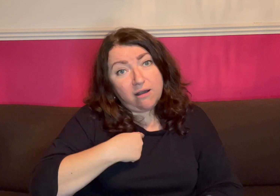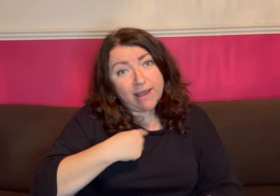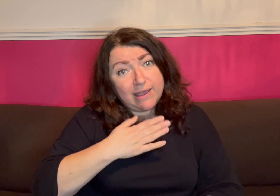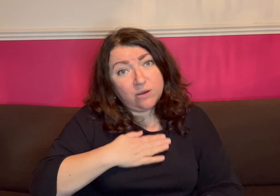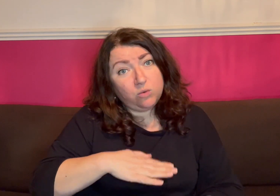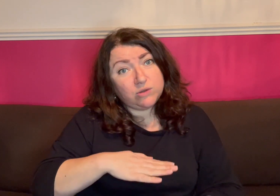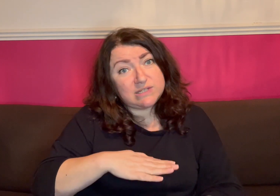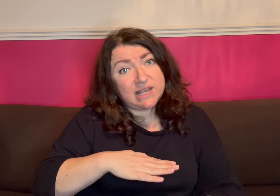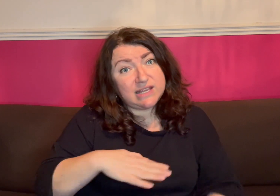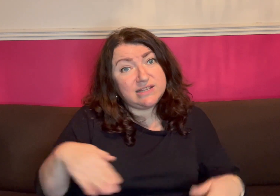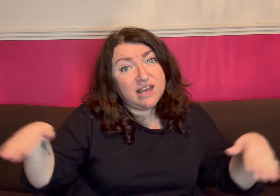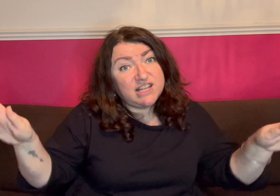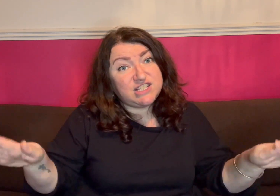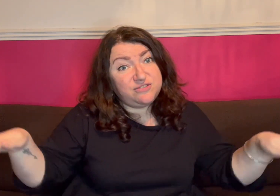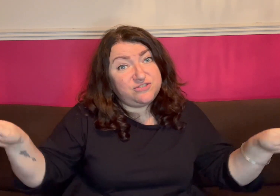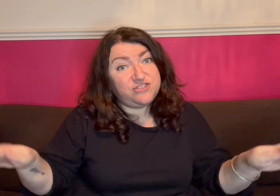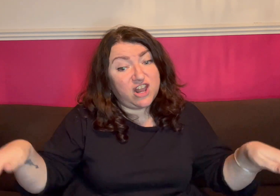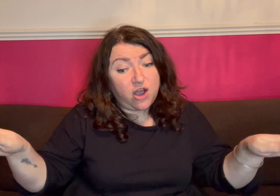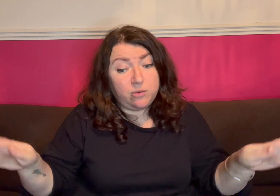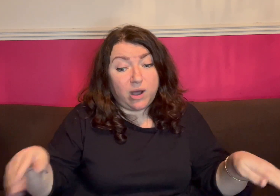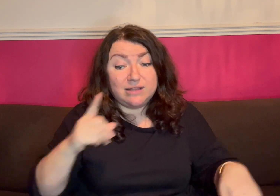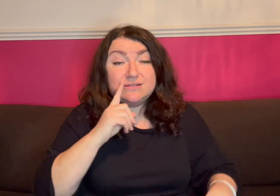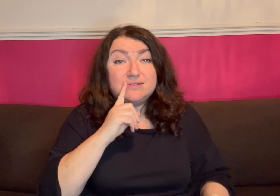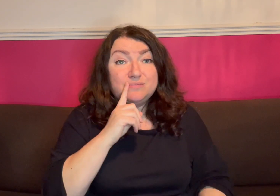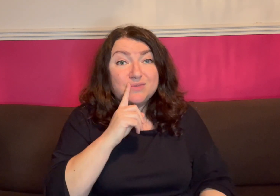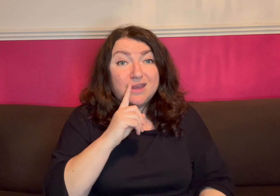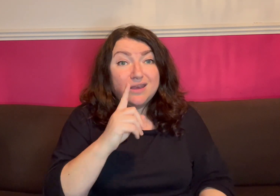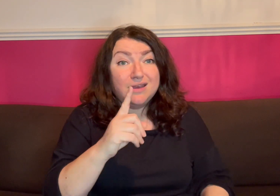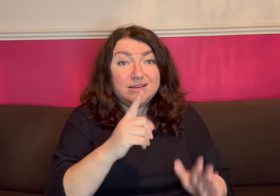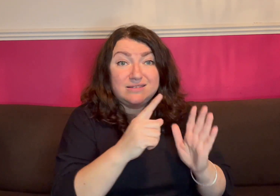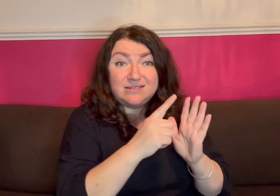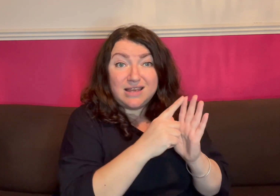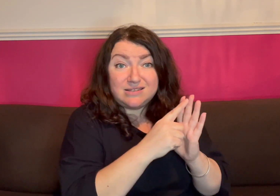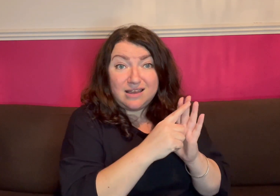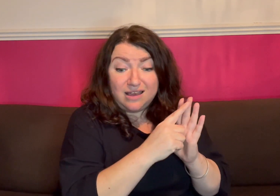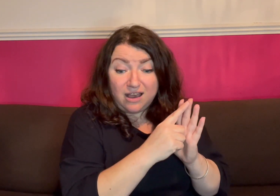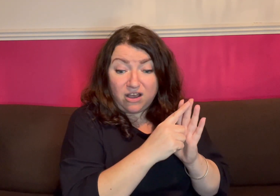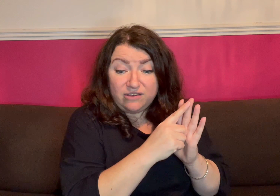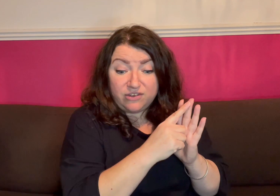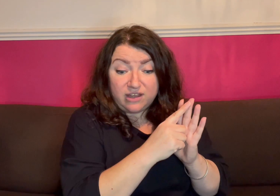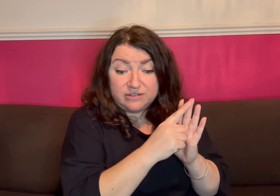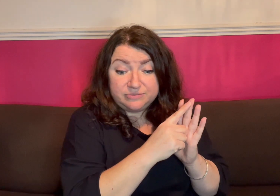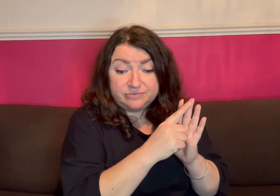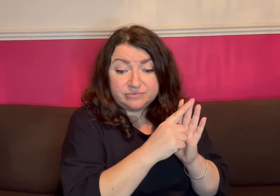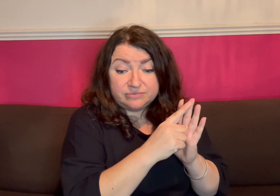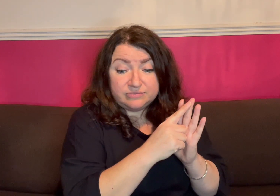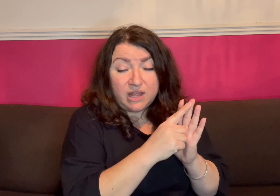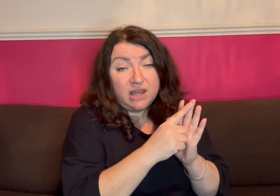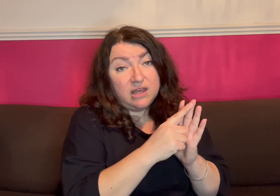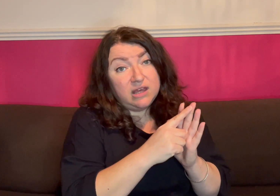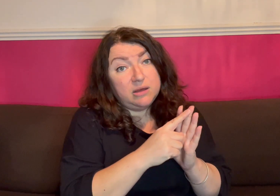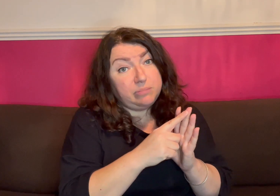I wanted to fly once, said Ivor,